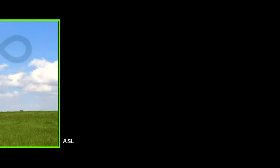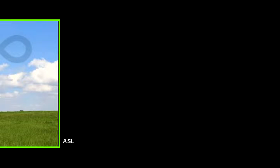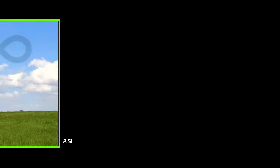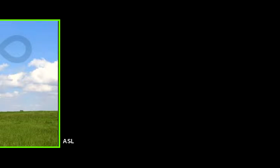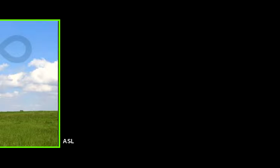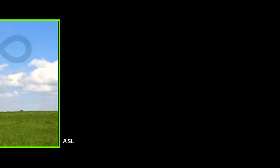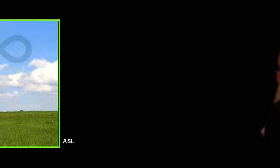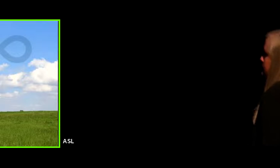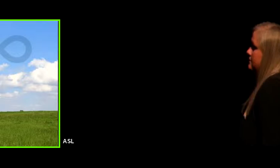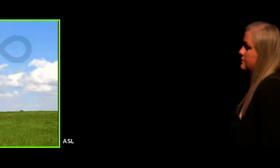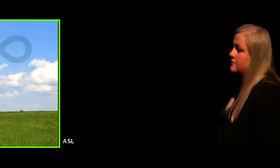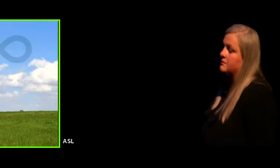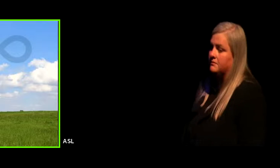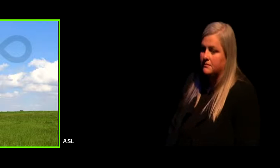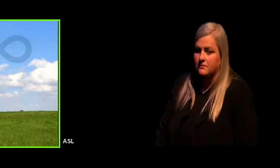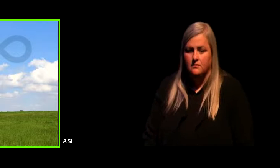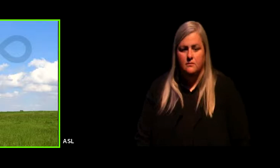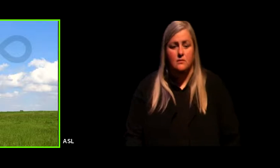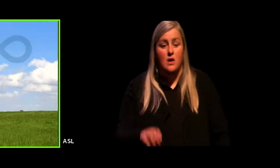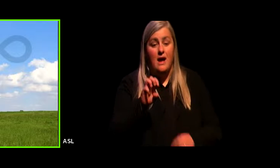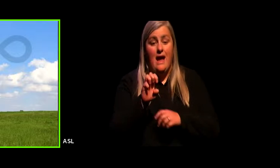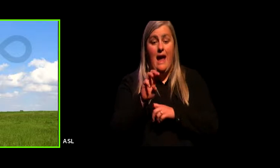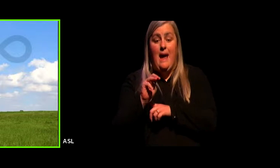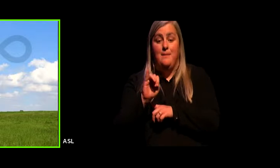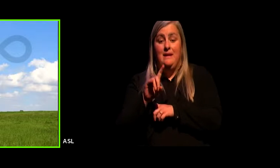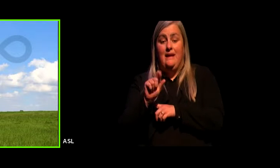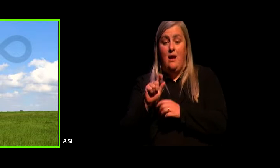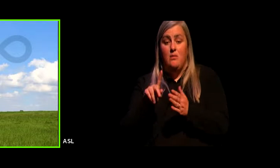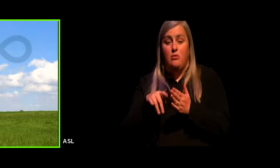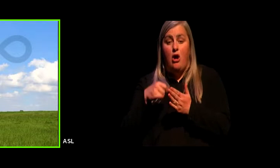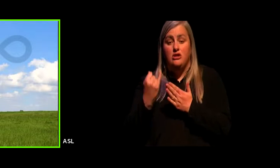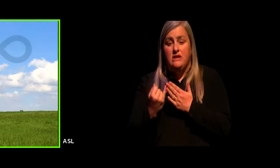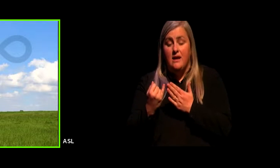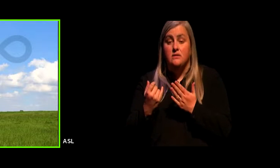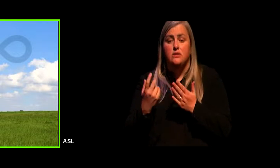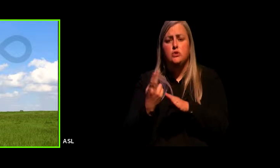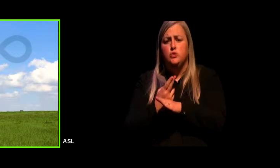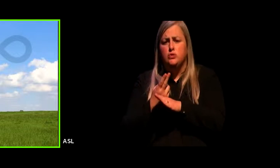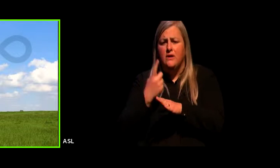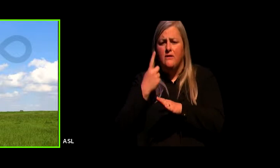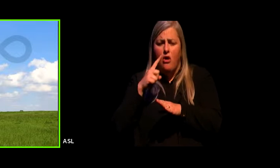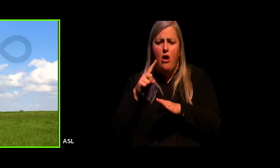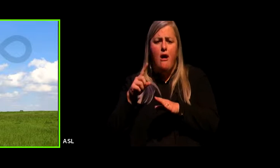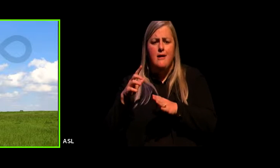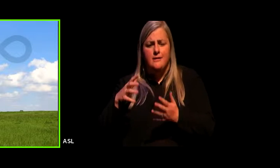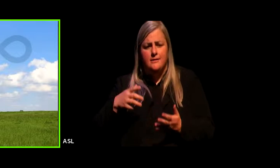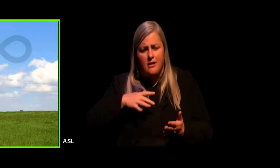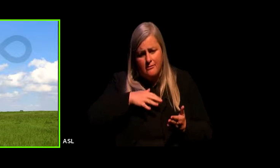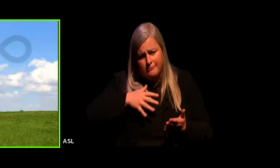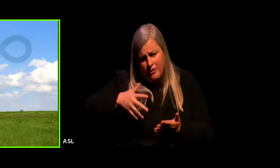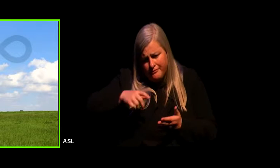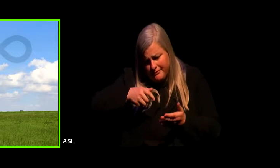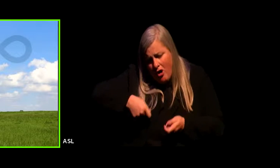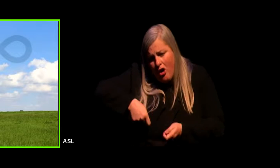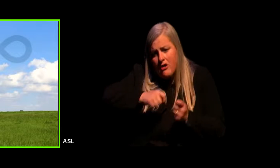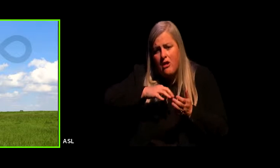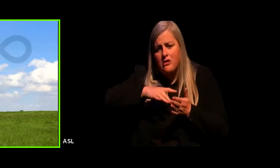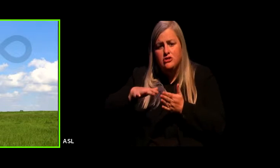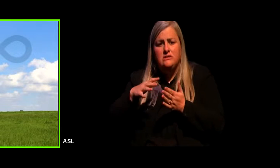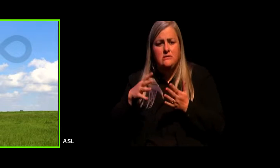to use archaeological information to assert our presence and our identity as a people,